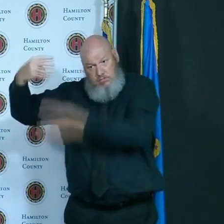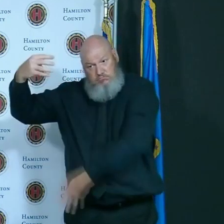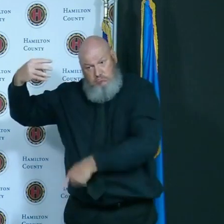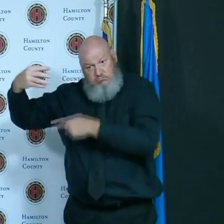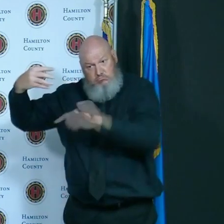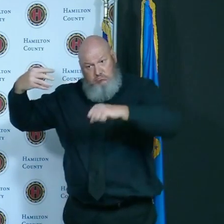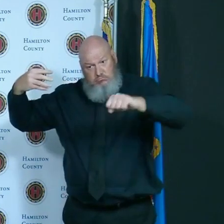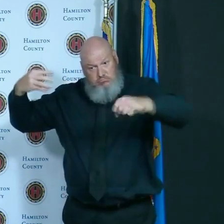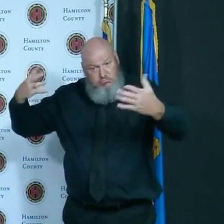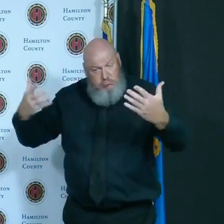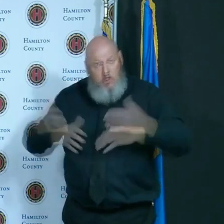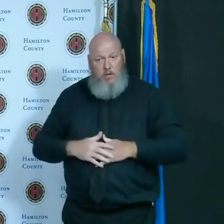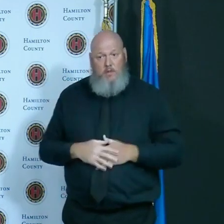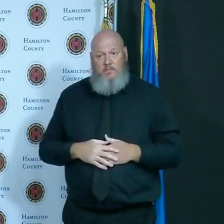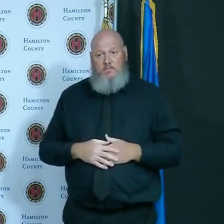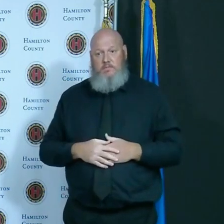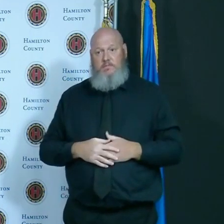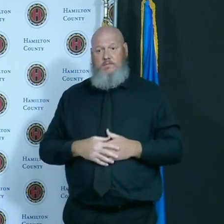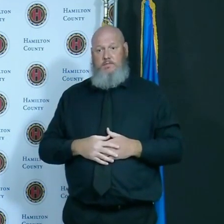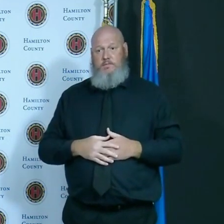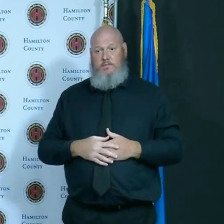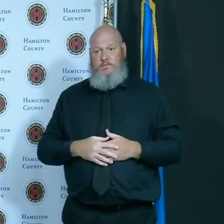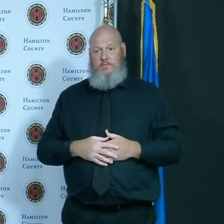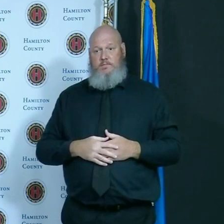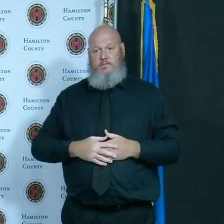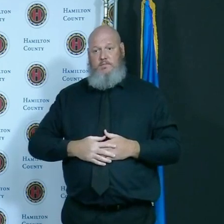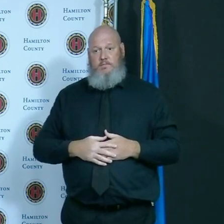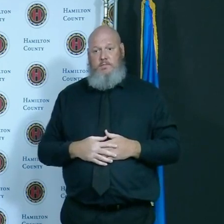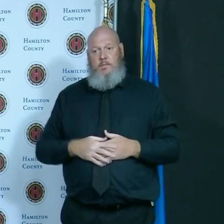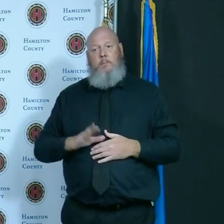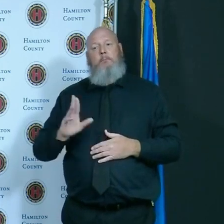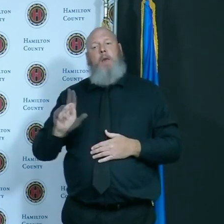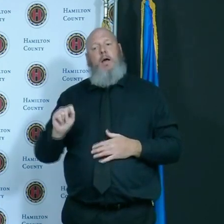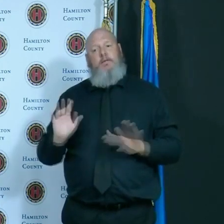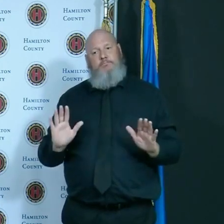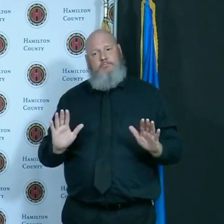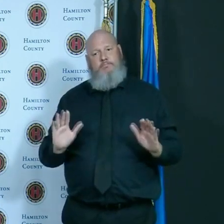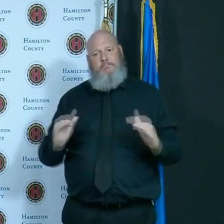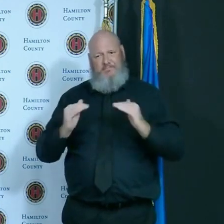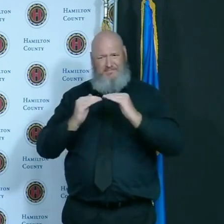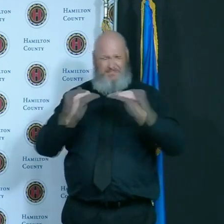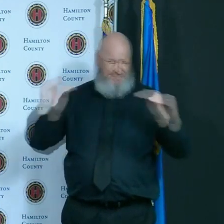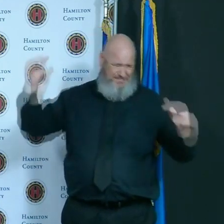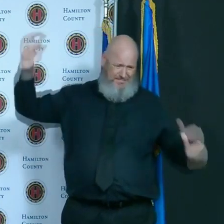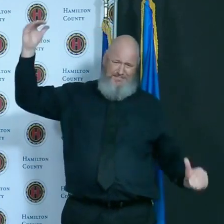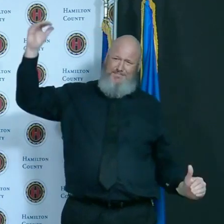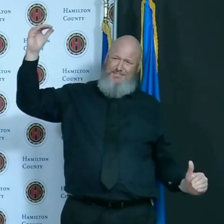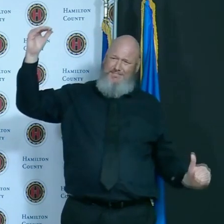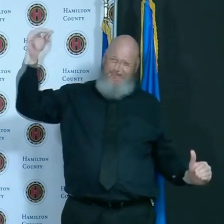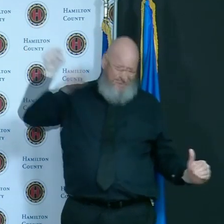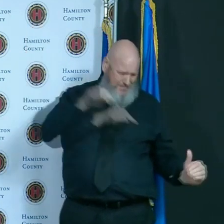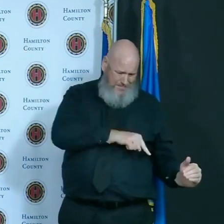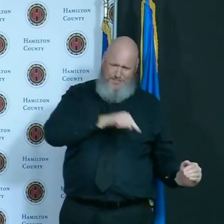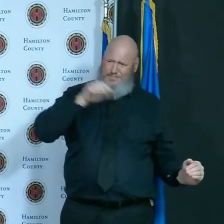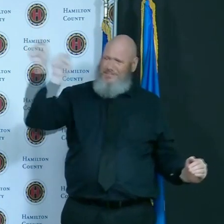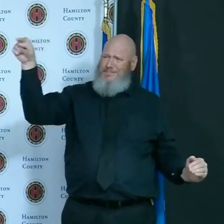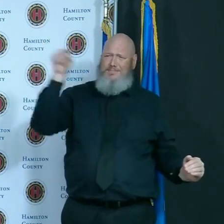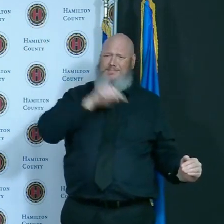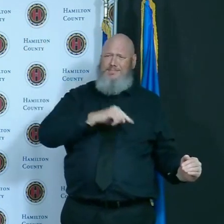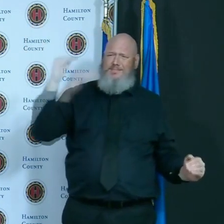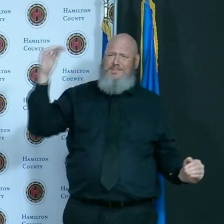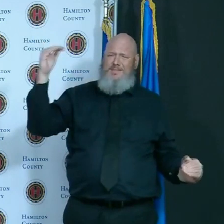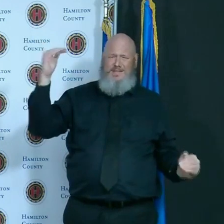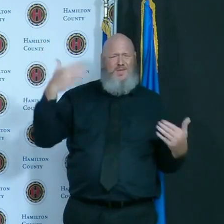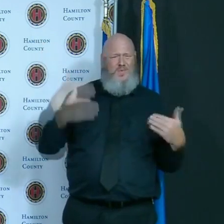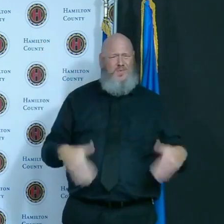by the disparities in our community. I would also add